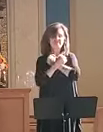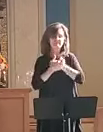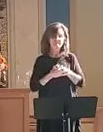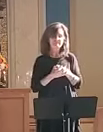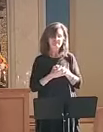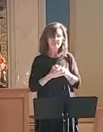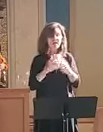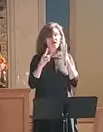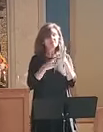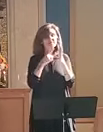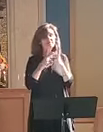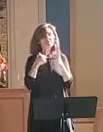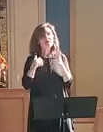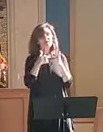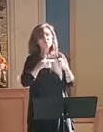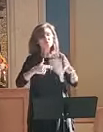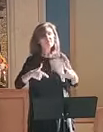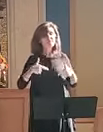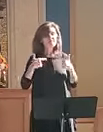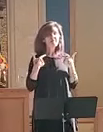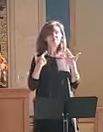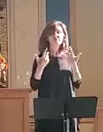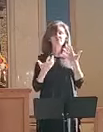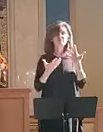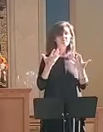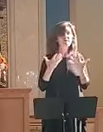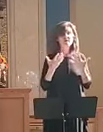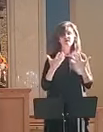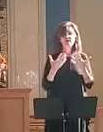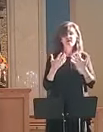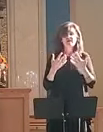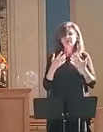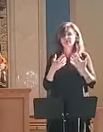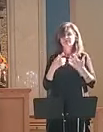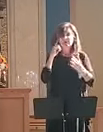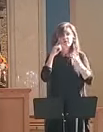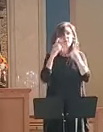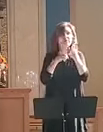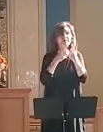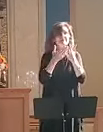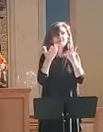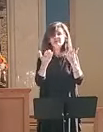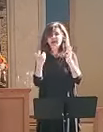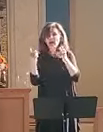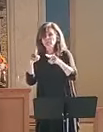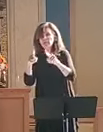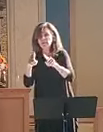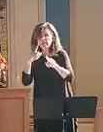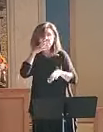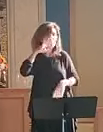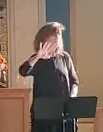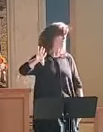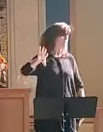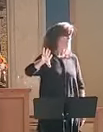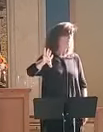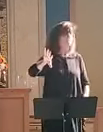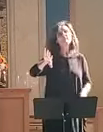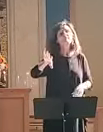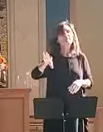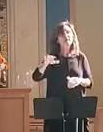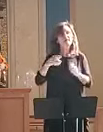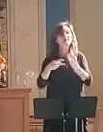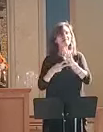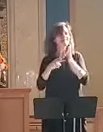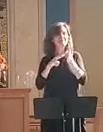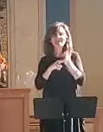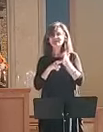times we do live in a world that will teach us to mind our own business. That doesn't include